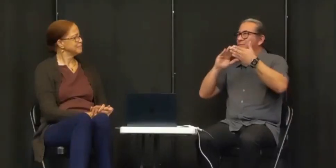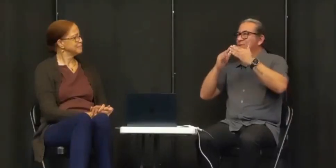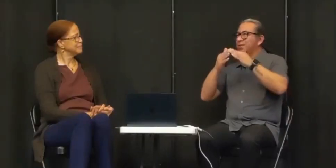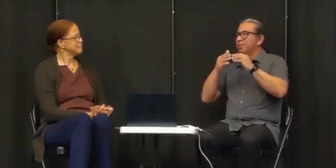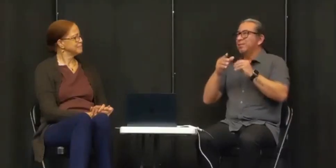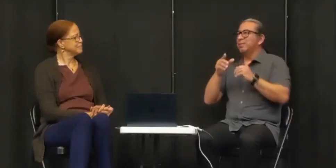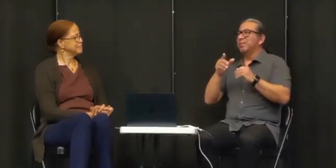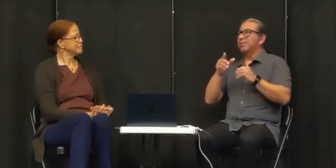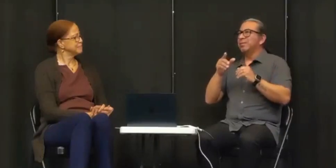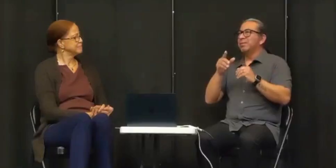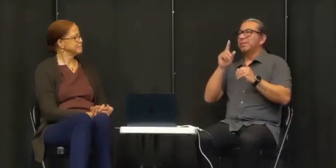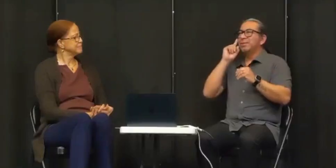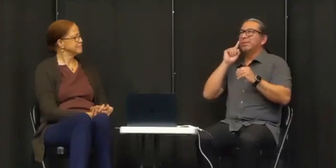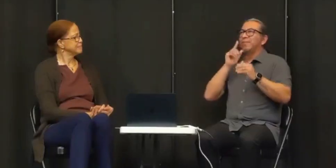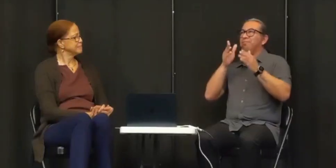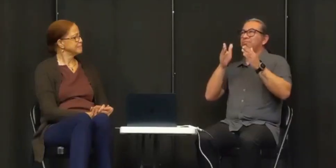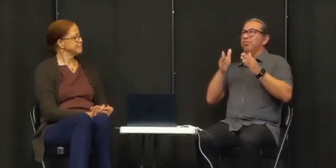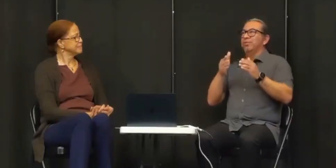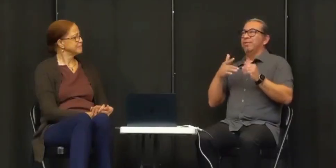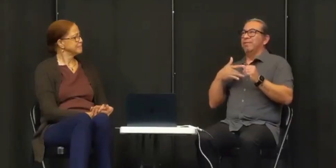some traditions are very,